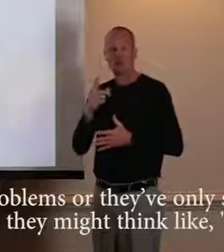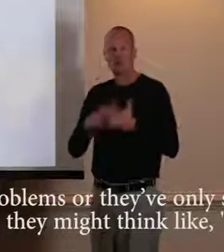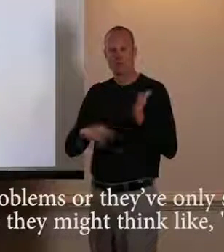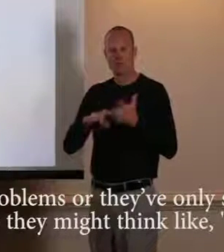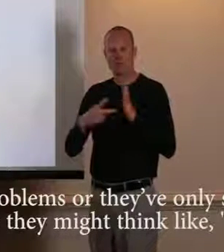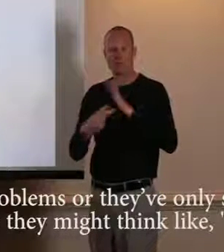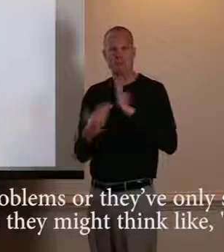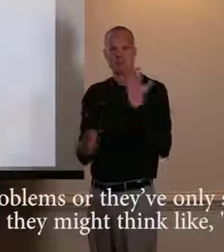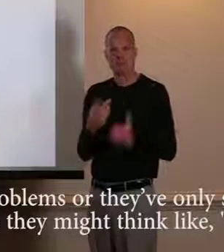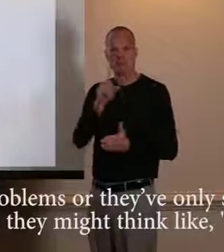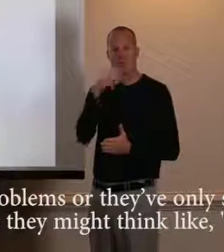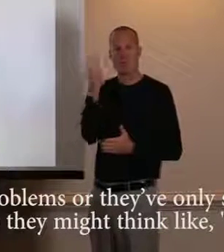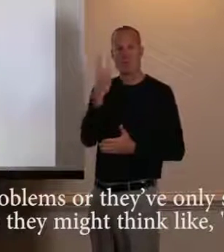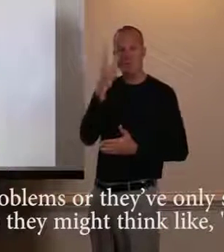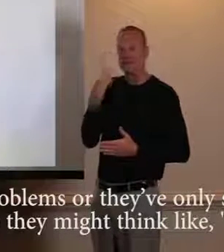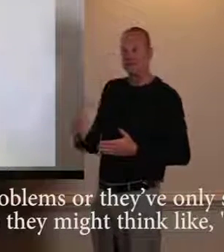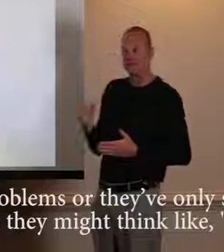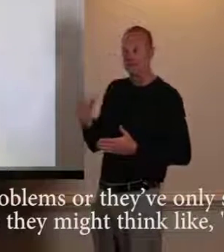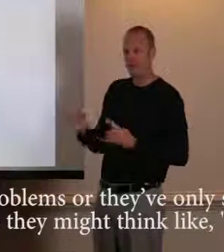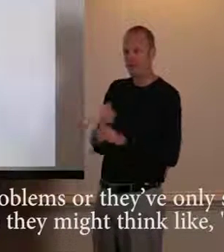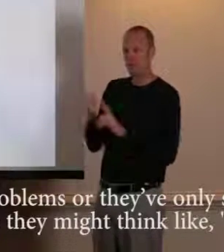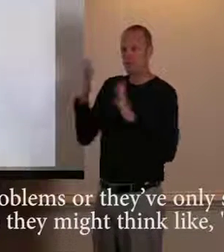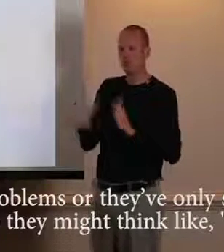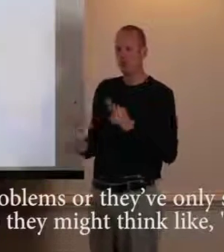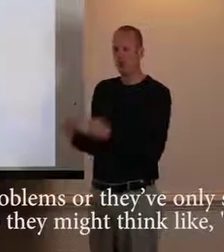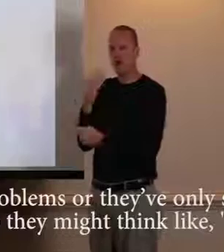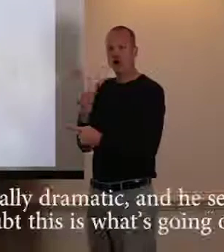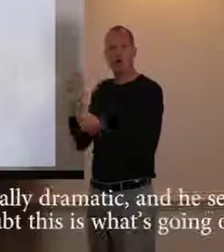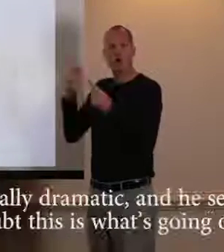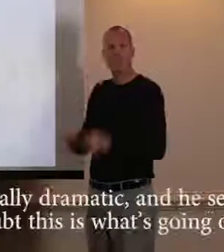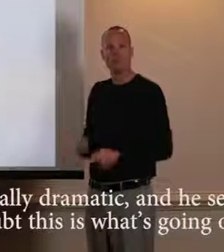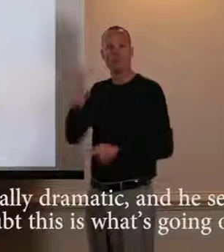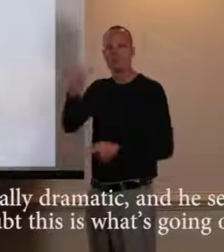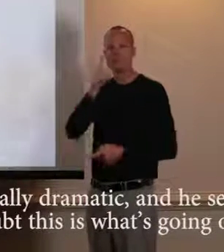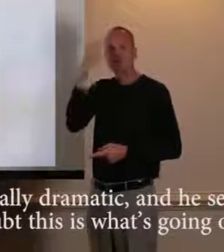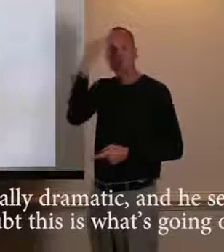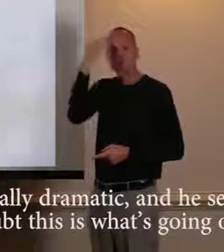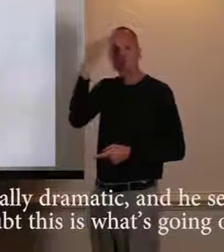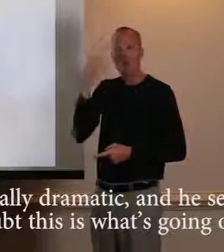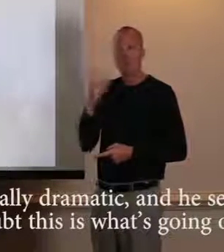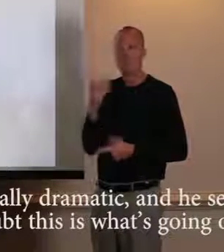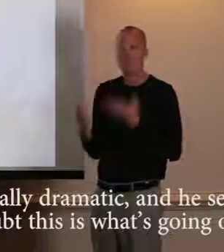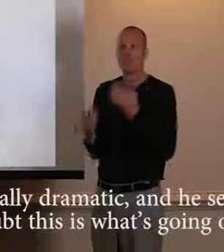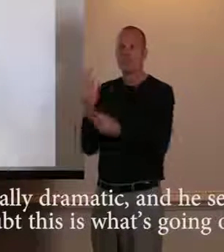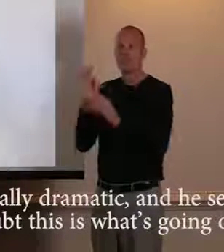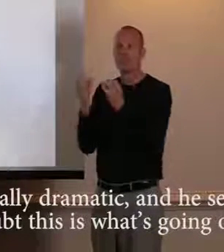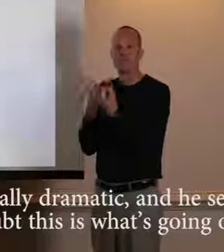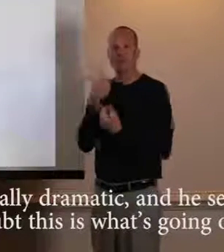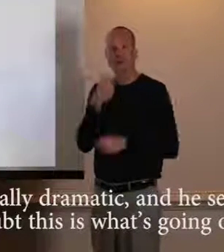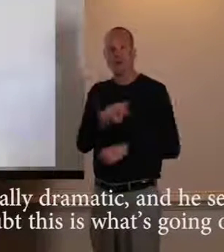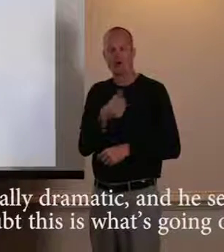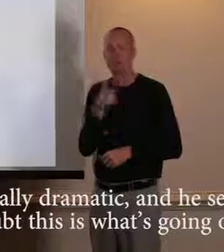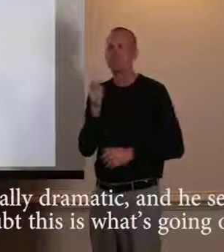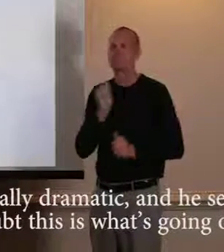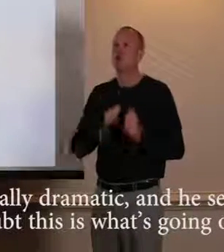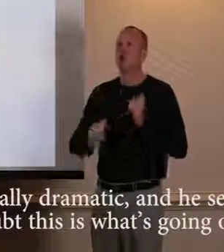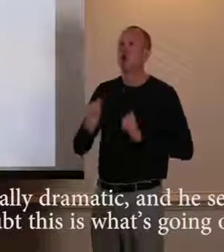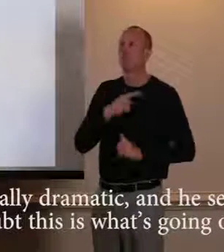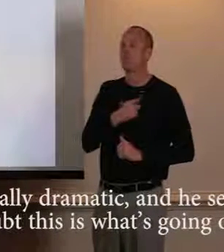abuser in a good light. So they might think like, oh, well, here's the thing. She's really dramatic, and he seems like a really nice